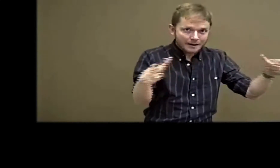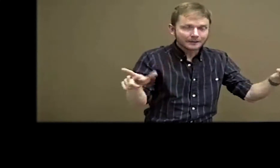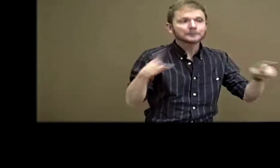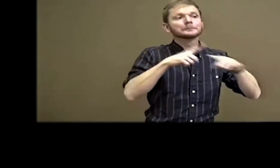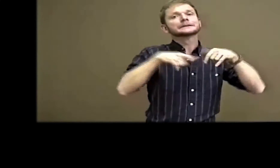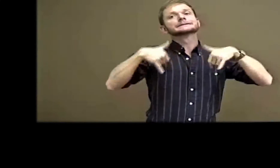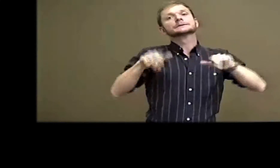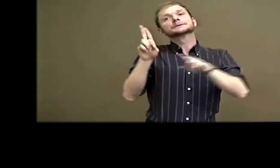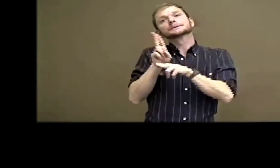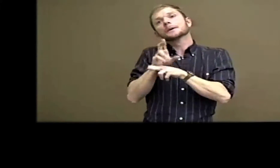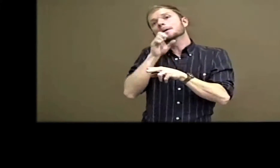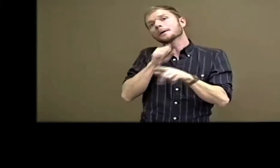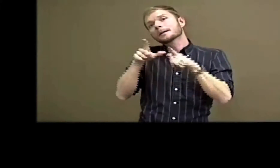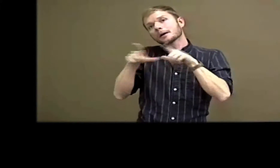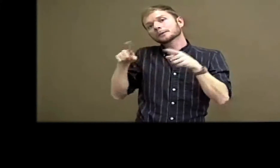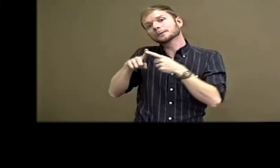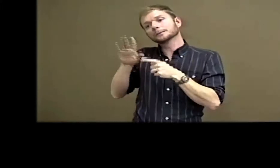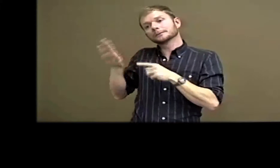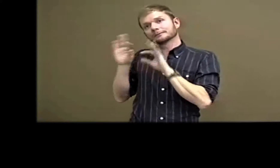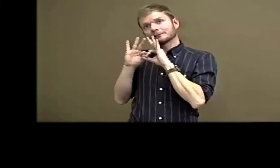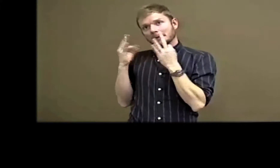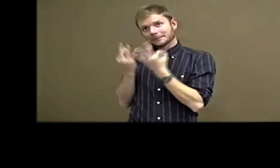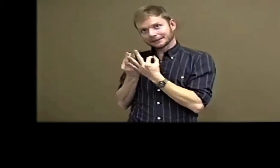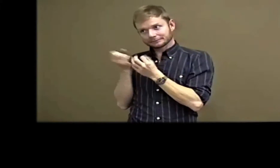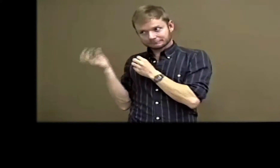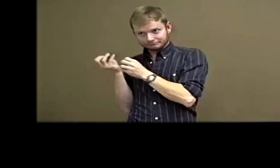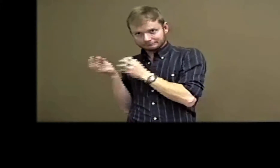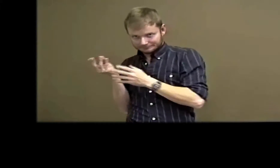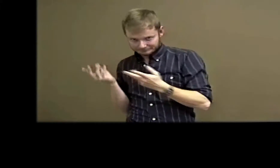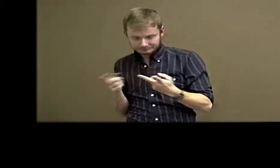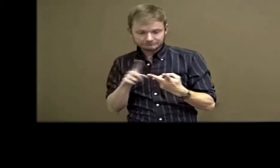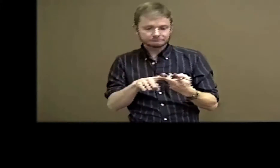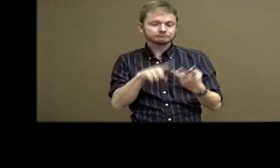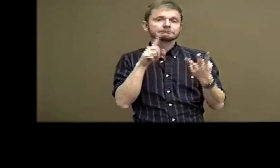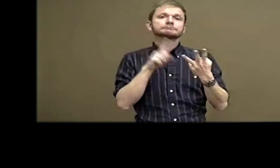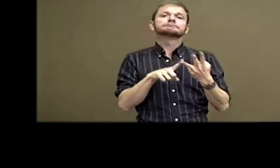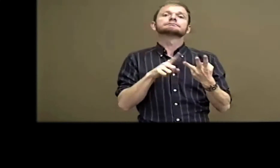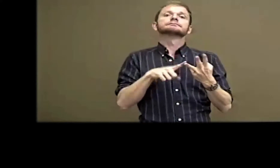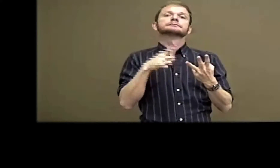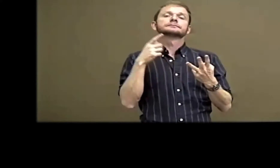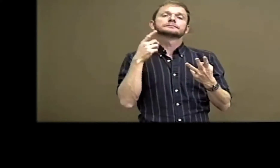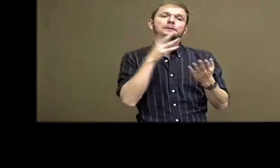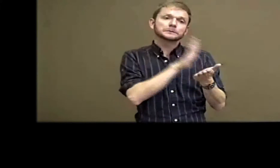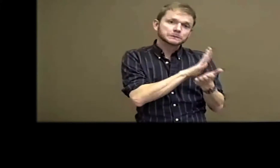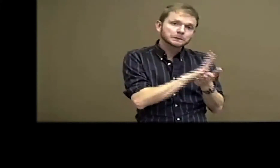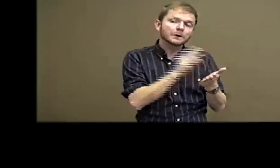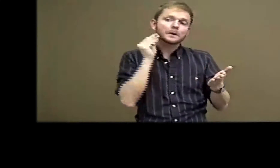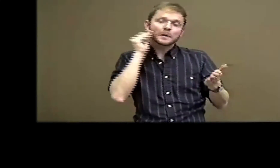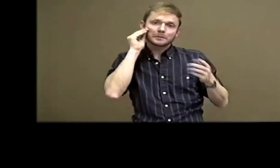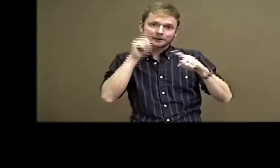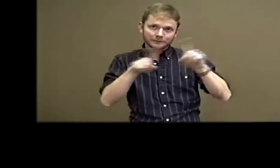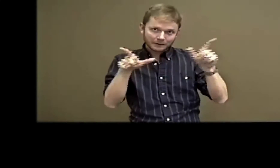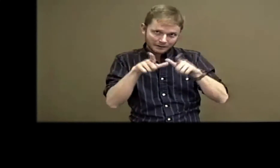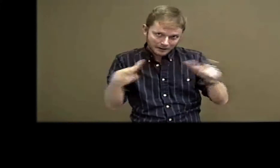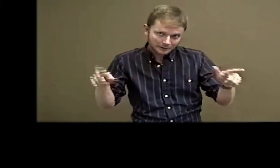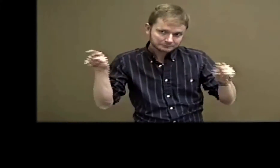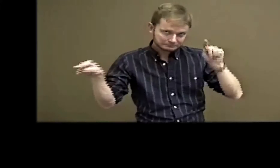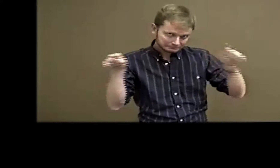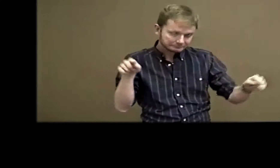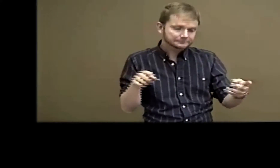their original language at home, such as signing. Another example is when they may use different languages both at school and at home. My final example is